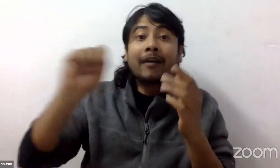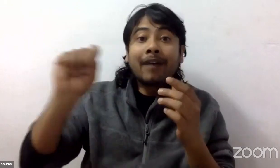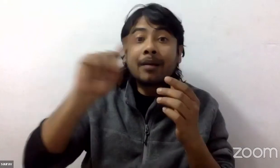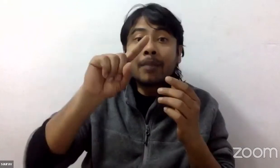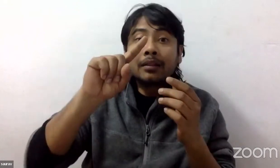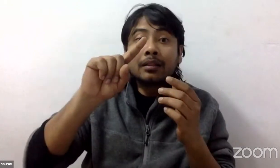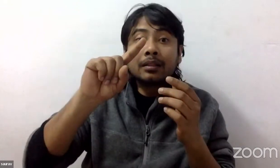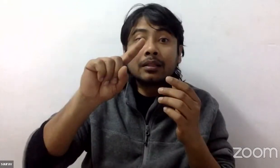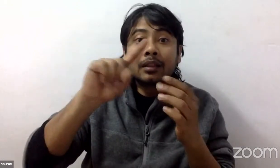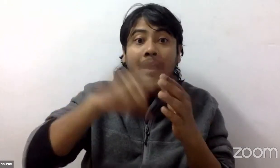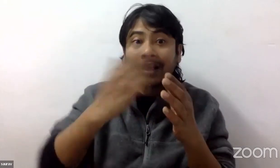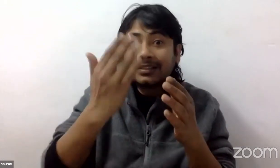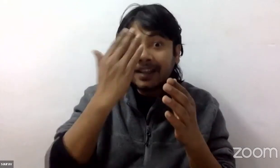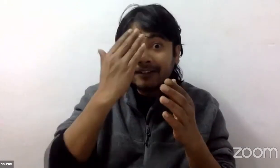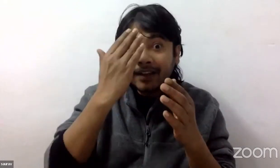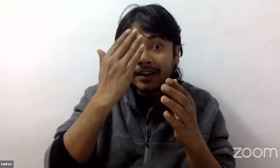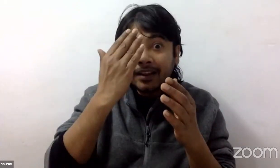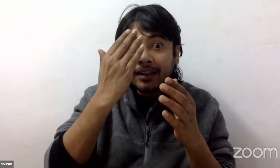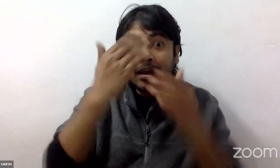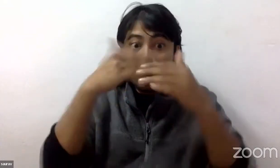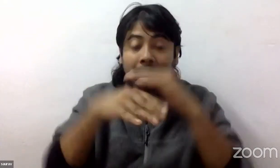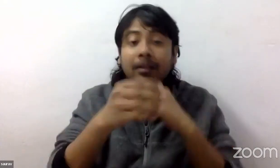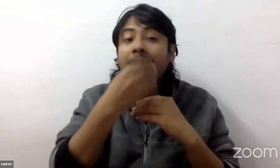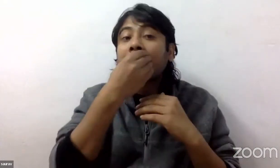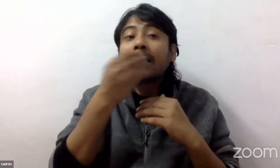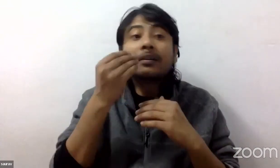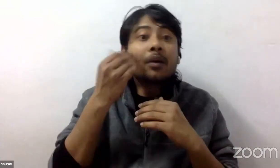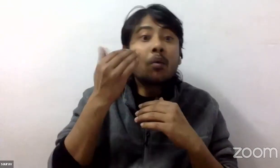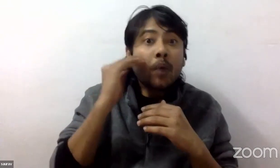So you will get to know in that calendar when is the Bhima Ekadashi coming.